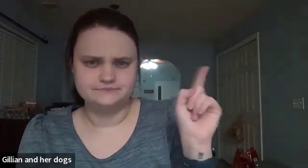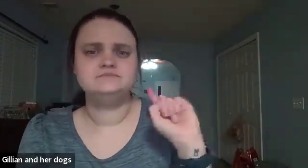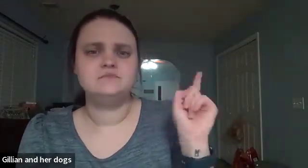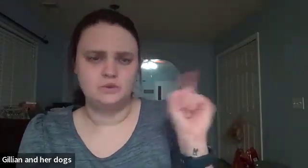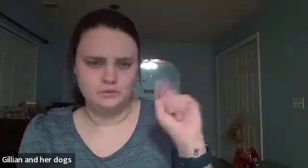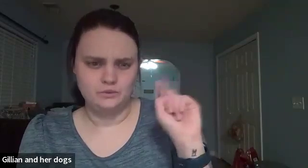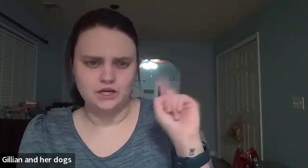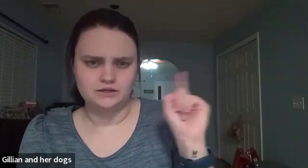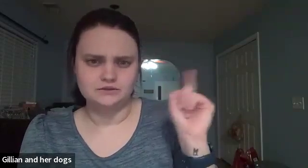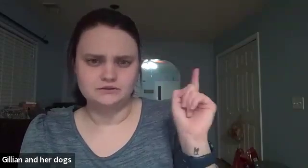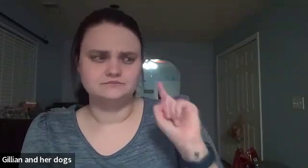Then